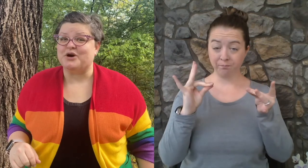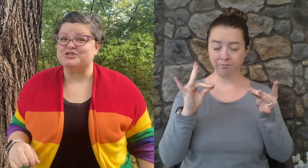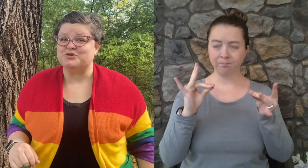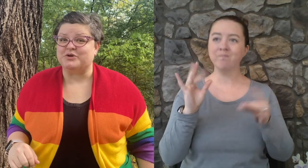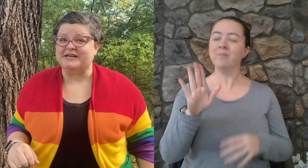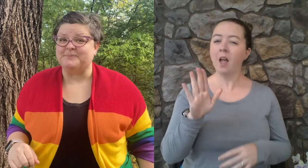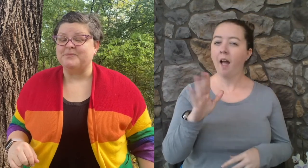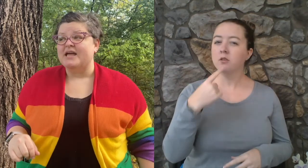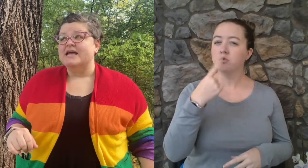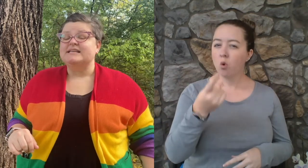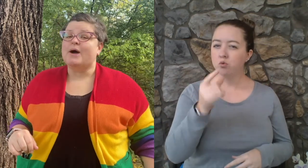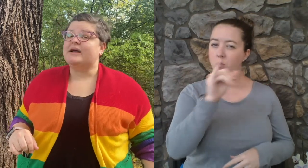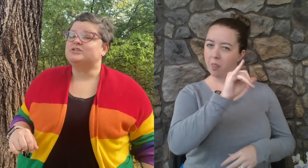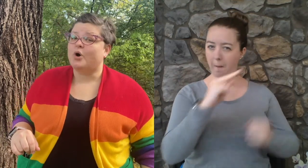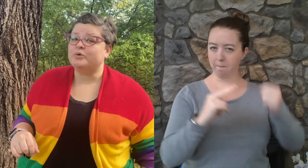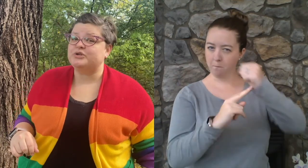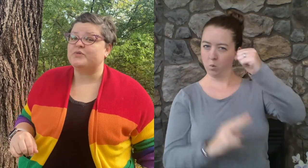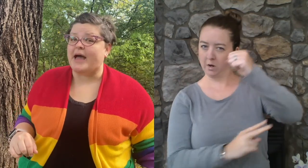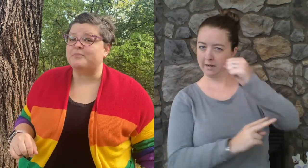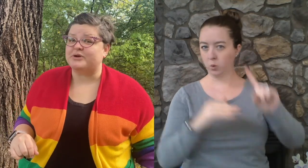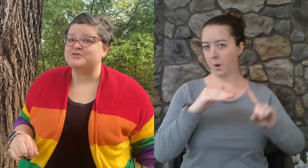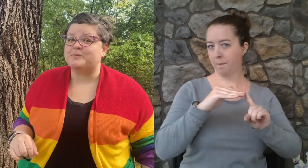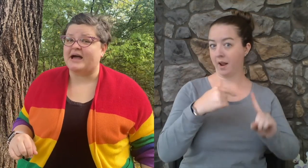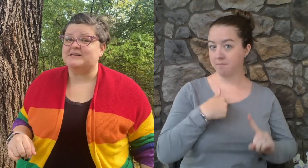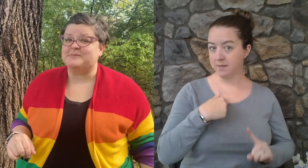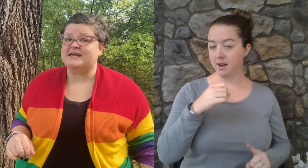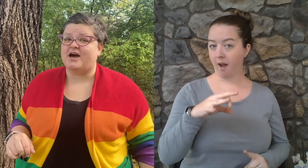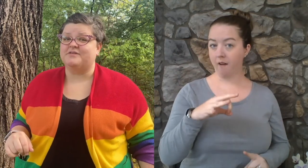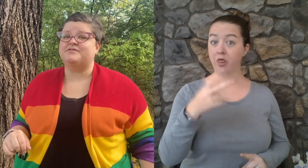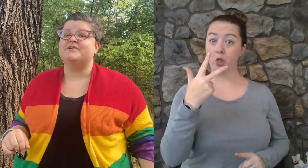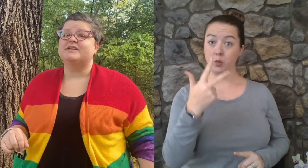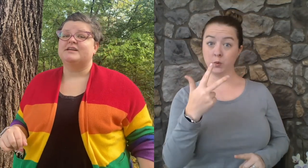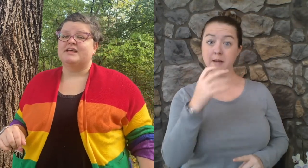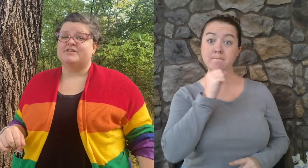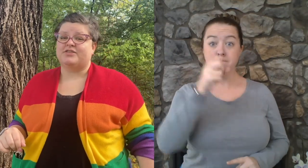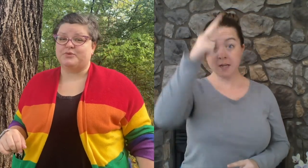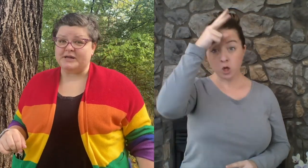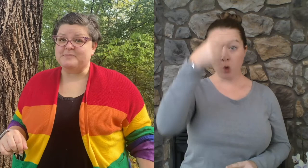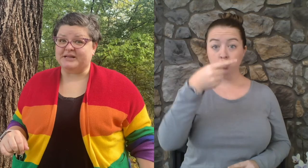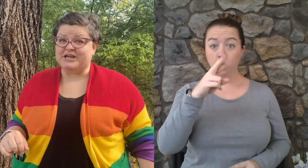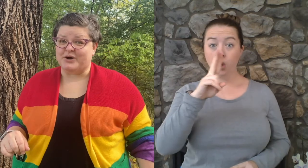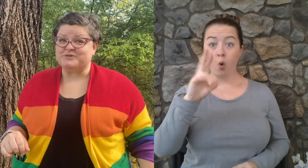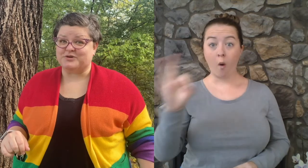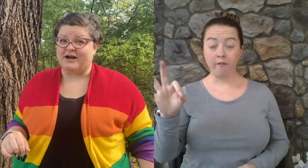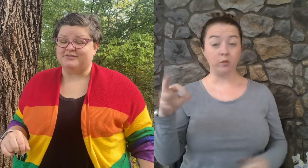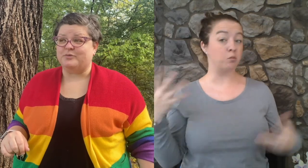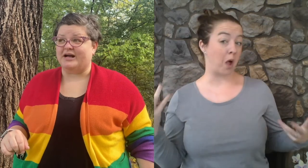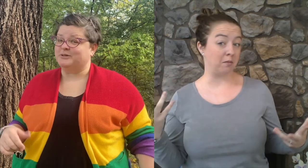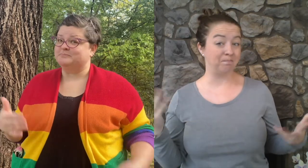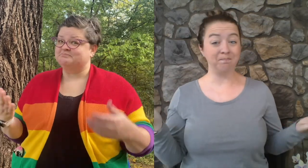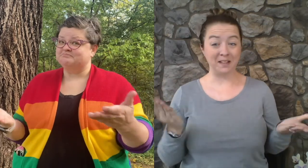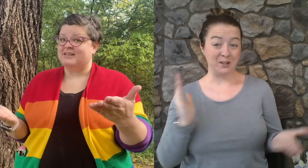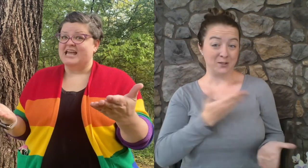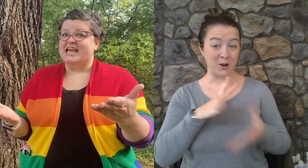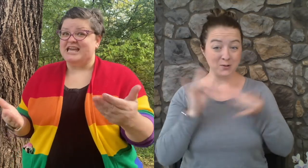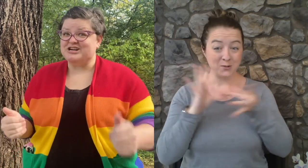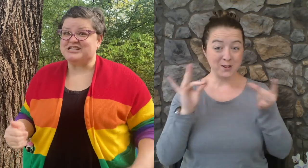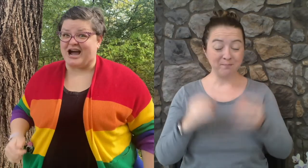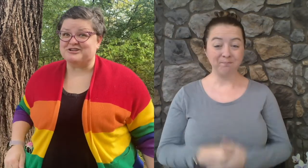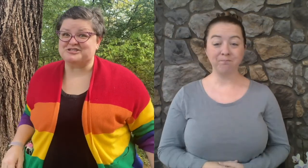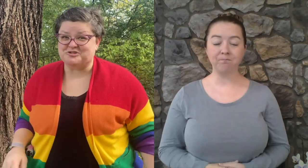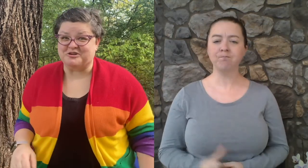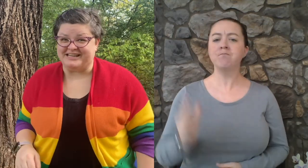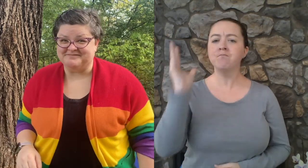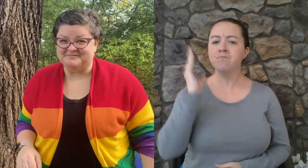you our story. Now, I told you that bridge reminded me of the Three Billy Goats Gruff. Well, here's